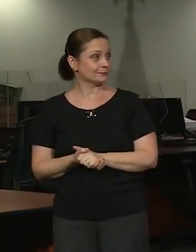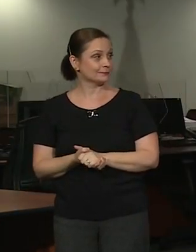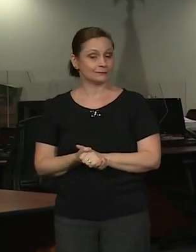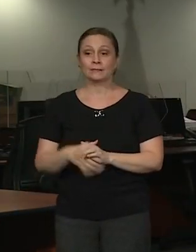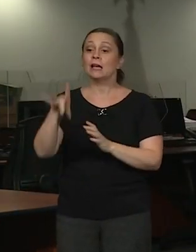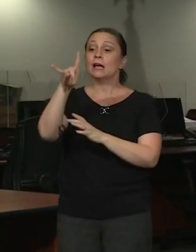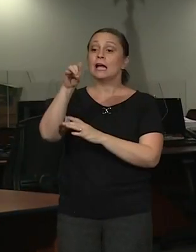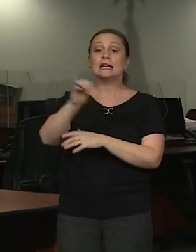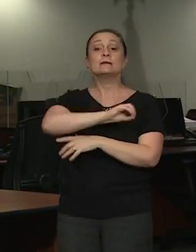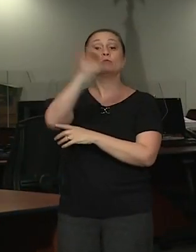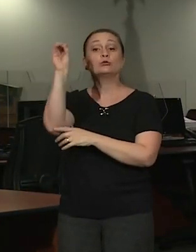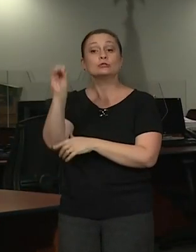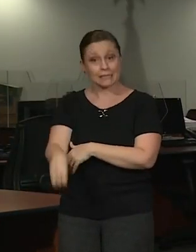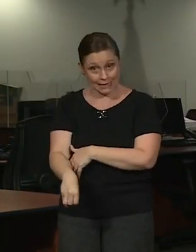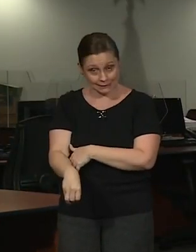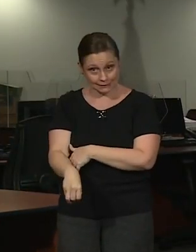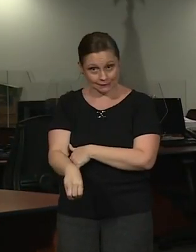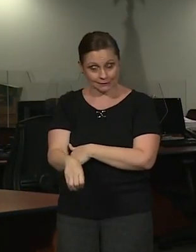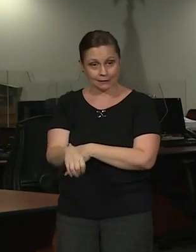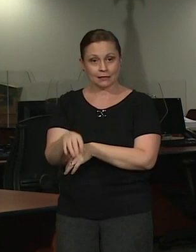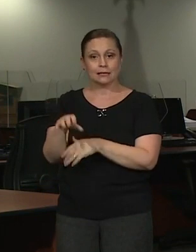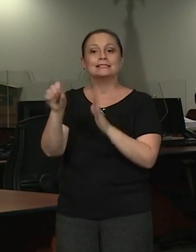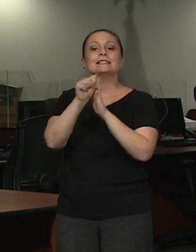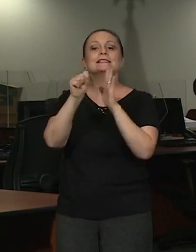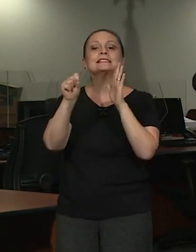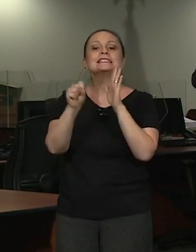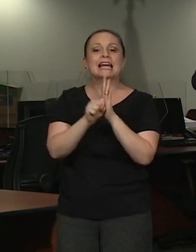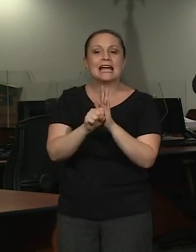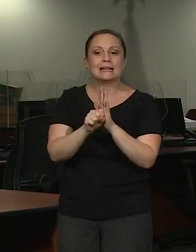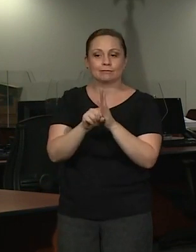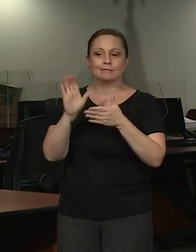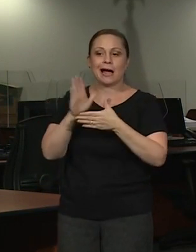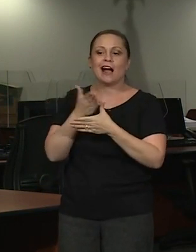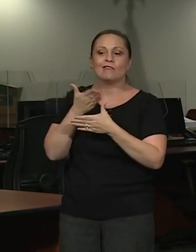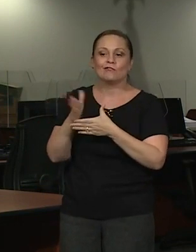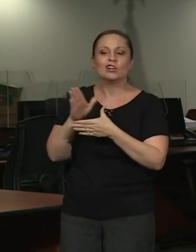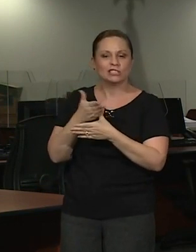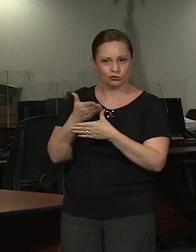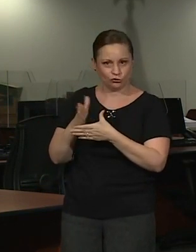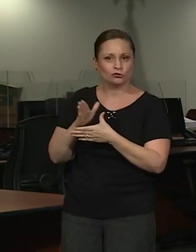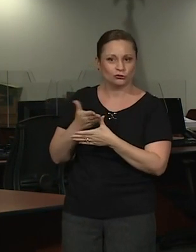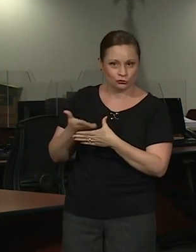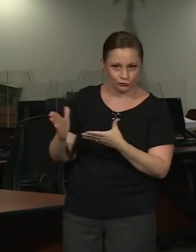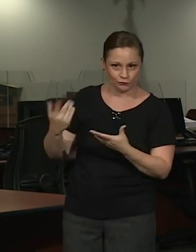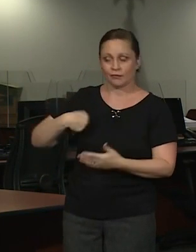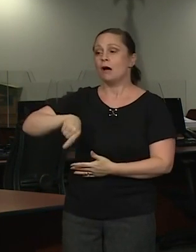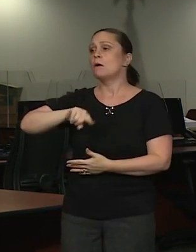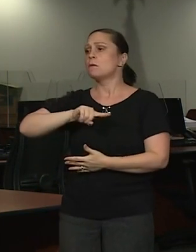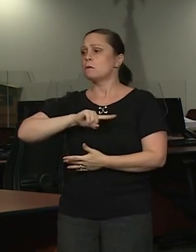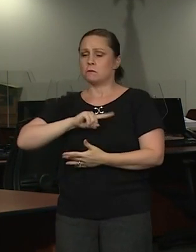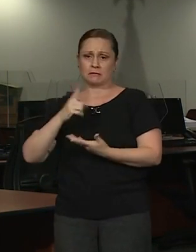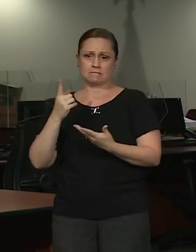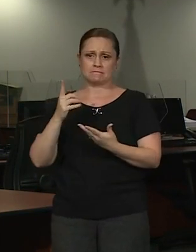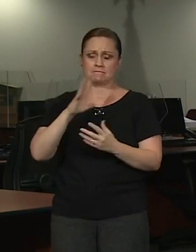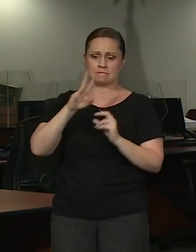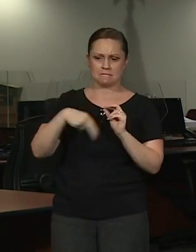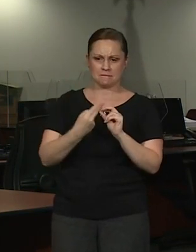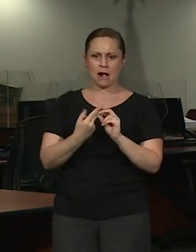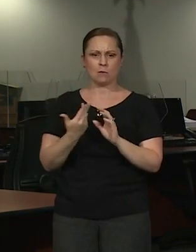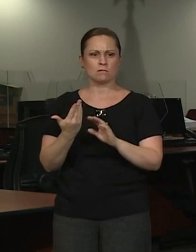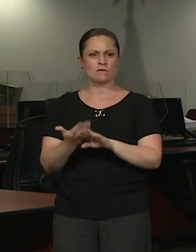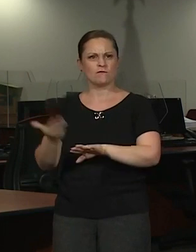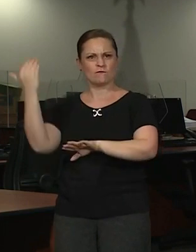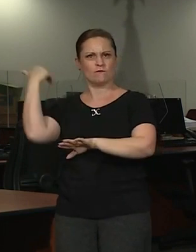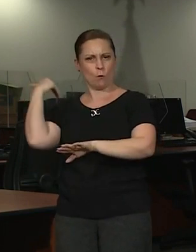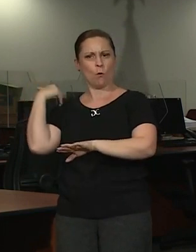The 80% I'm speaking of is a state average. As we discussed earlier, and I think at one of our previous press conferences